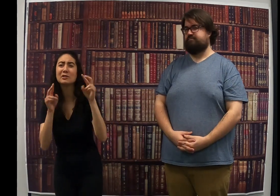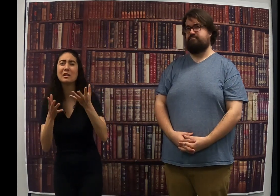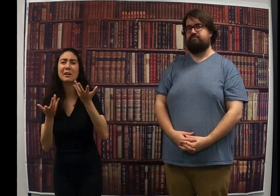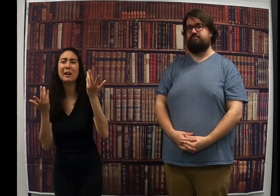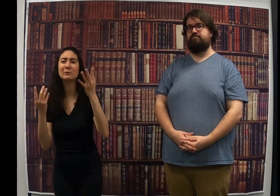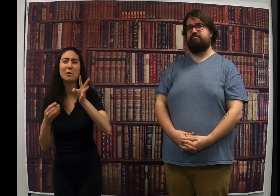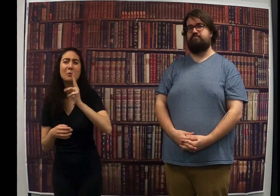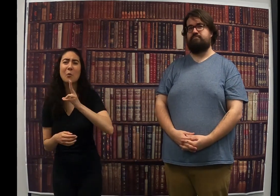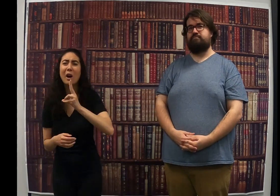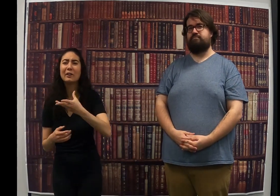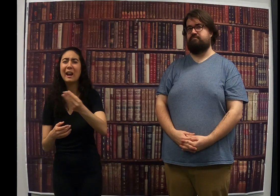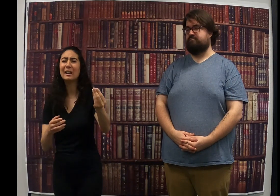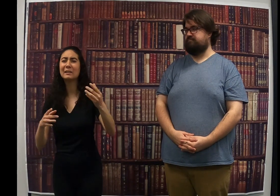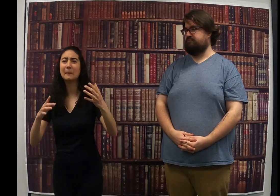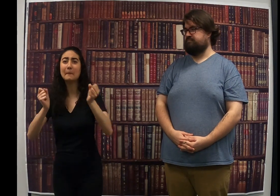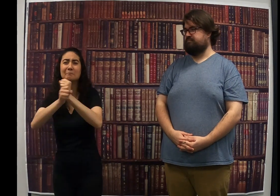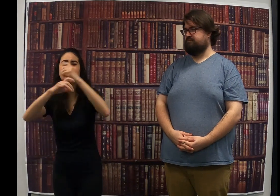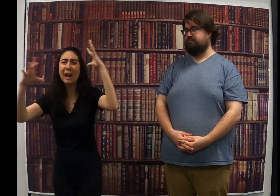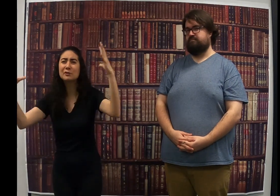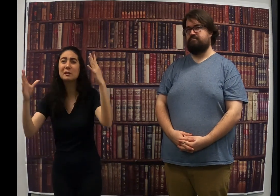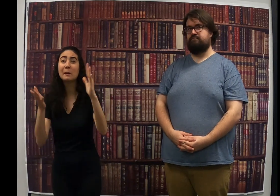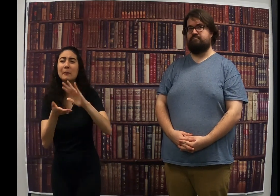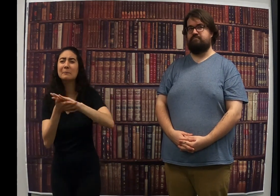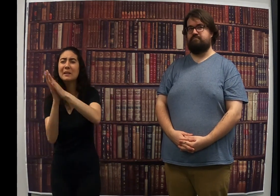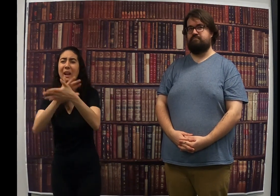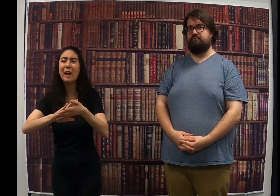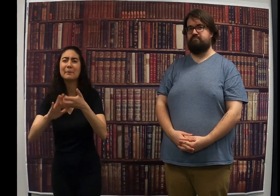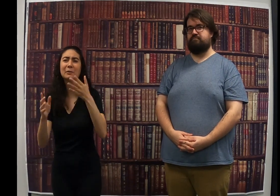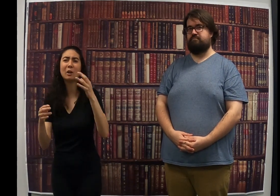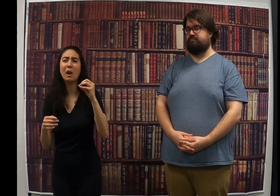the image became obscured in the rippling pool.